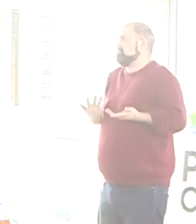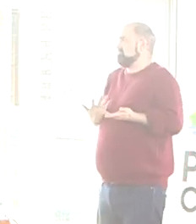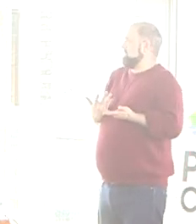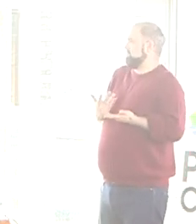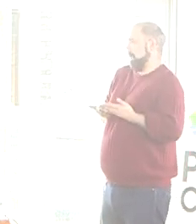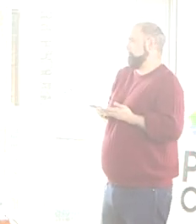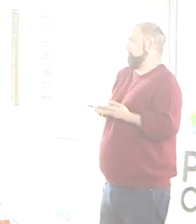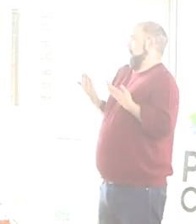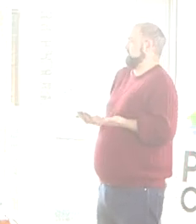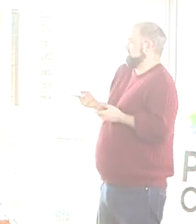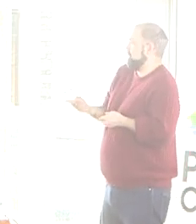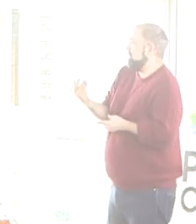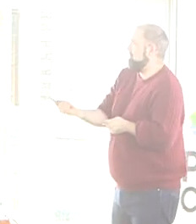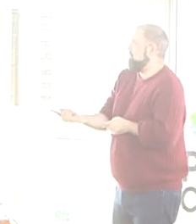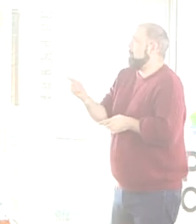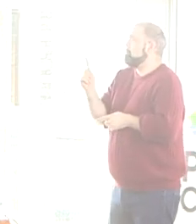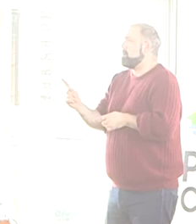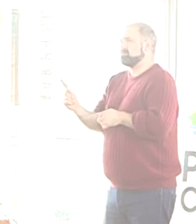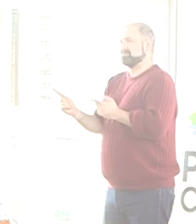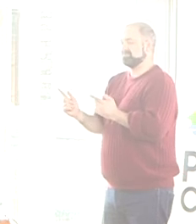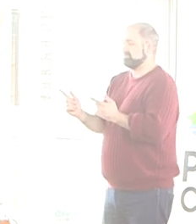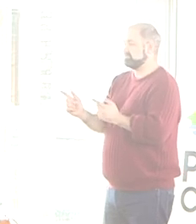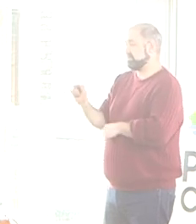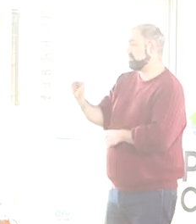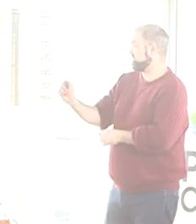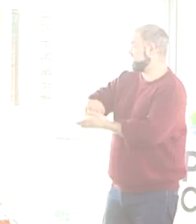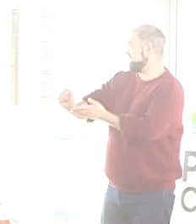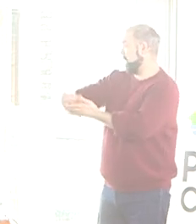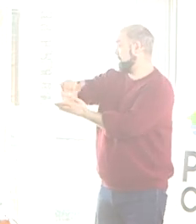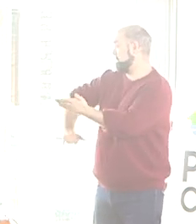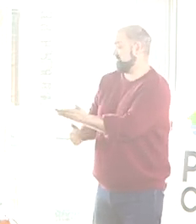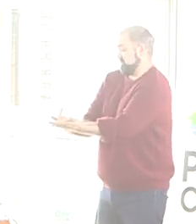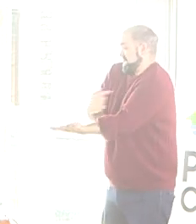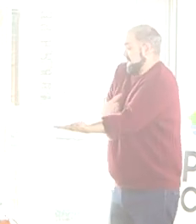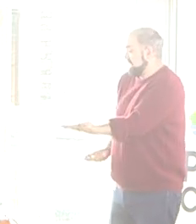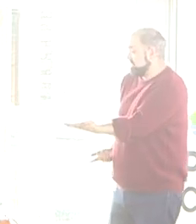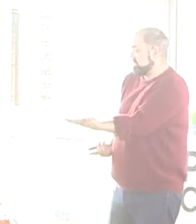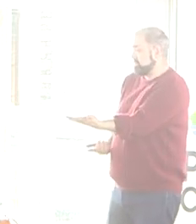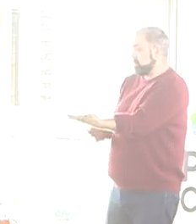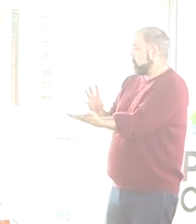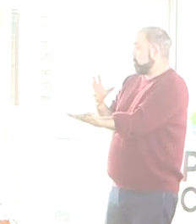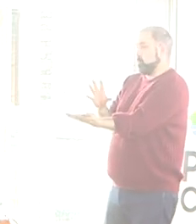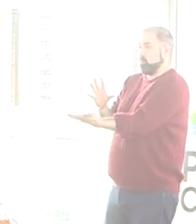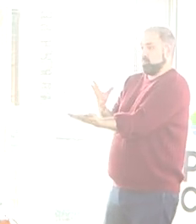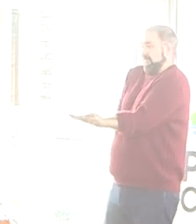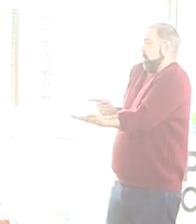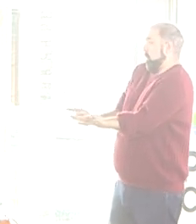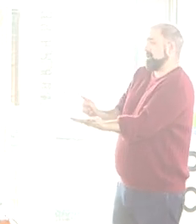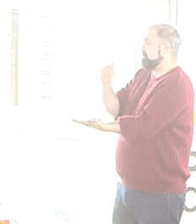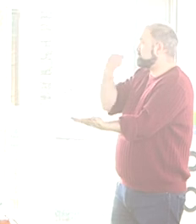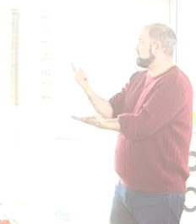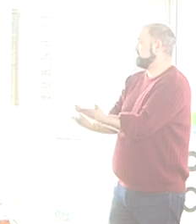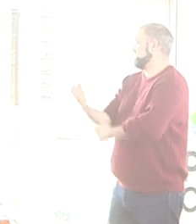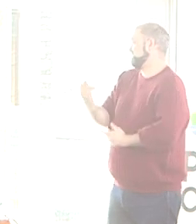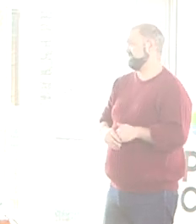a bit of bias there. But the old duck did sign the papers, and it couldn't have been done without her. Well, I think we're probably all